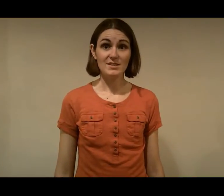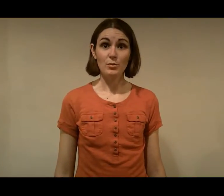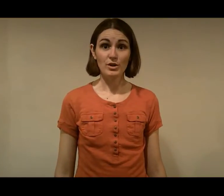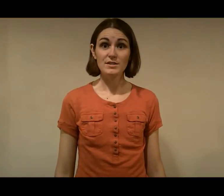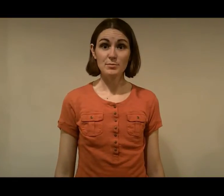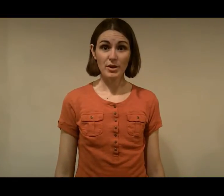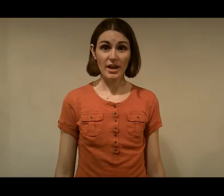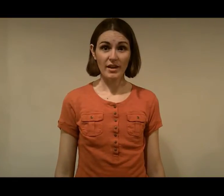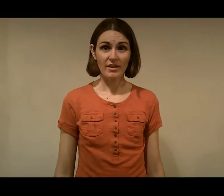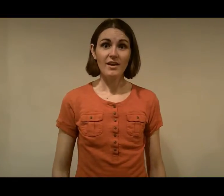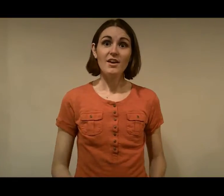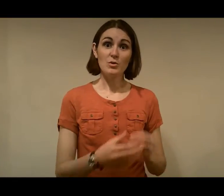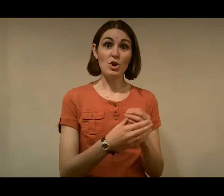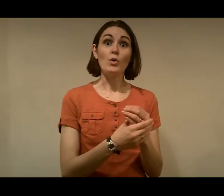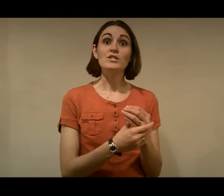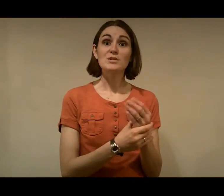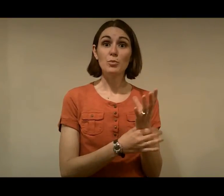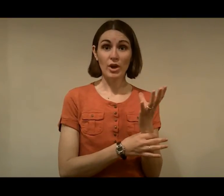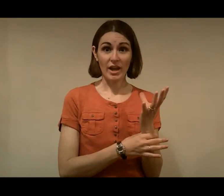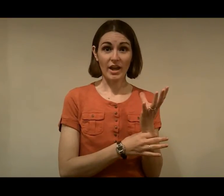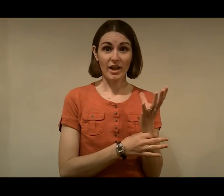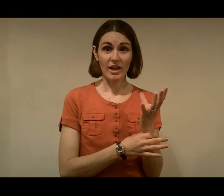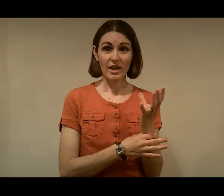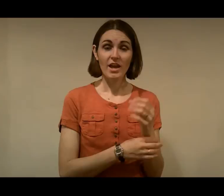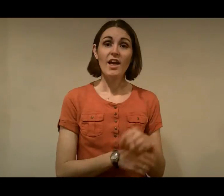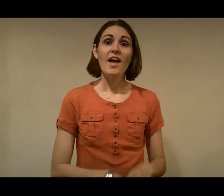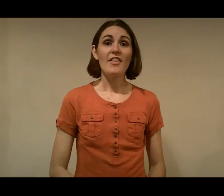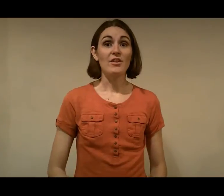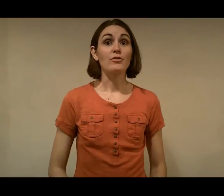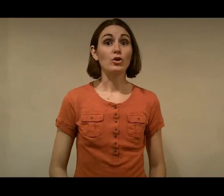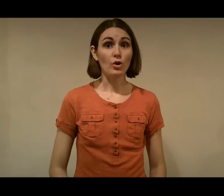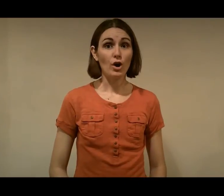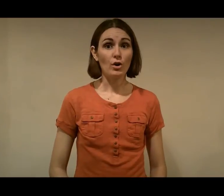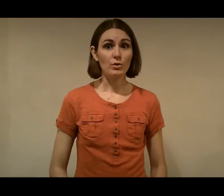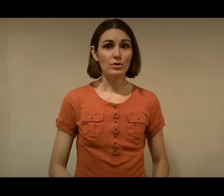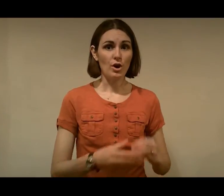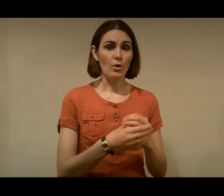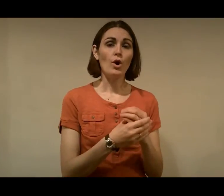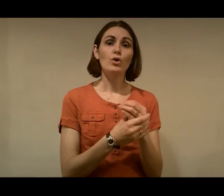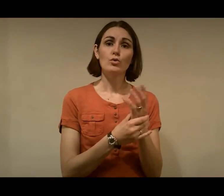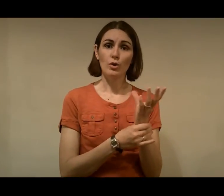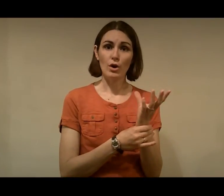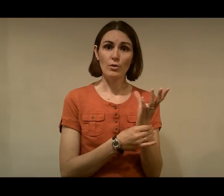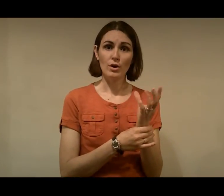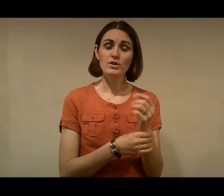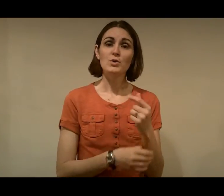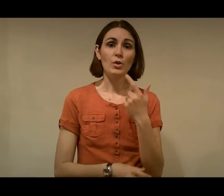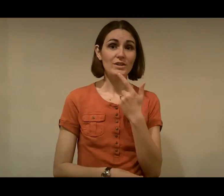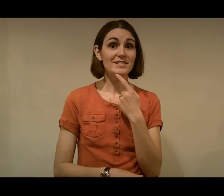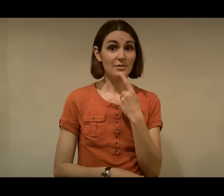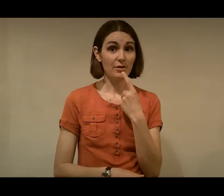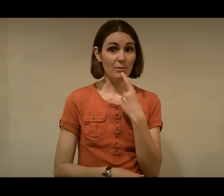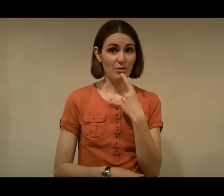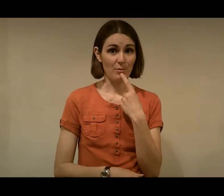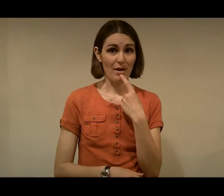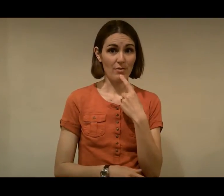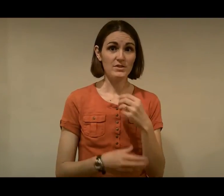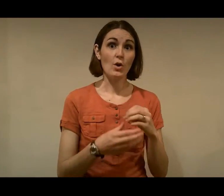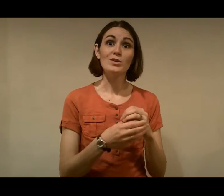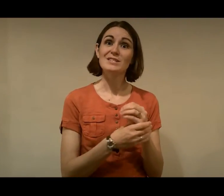word spring, you'd go spring, and then for grow, you'd go grow. So it looks different with your mouth. So